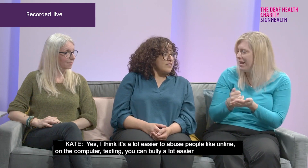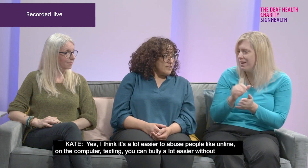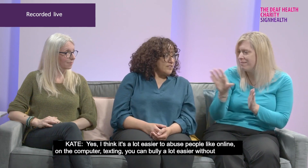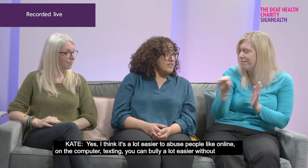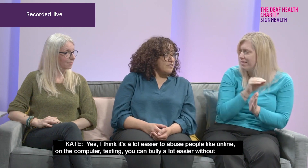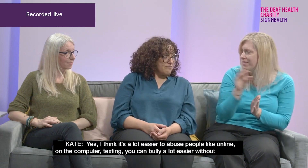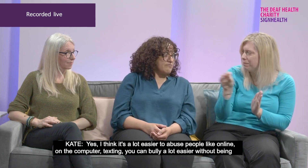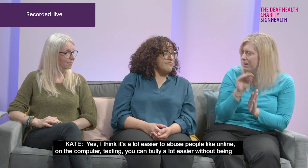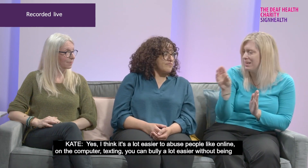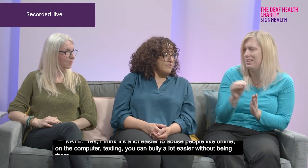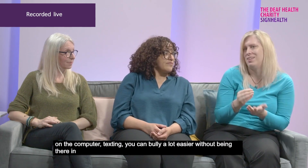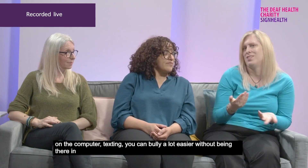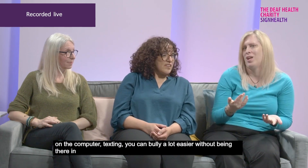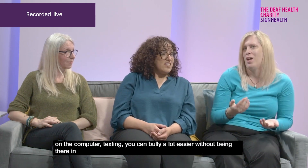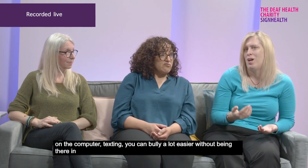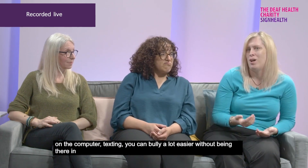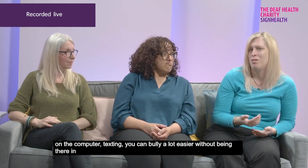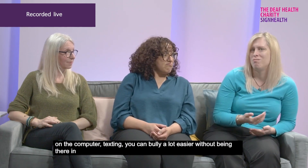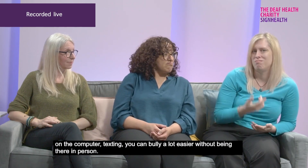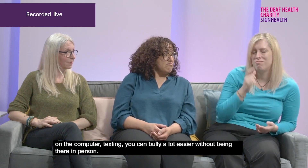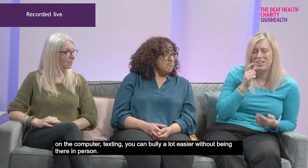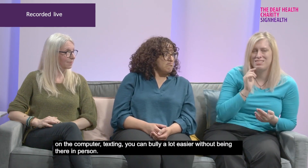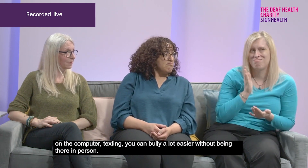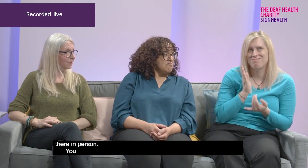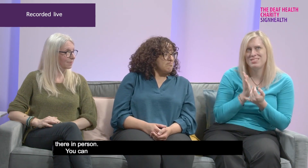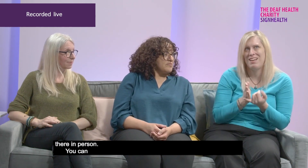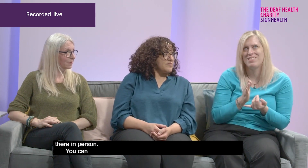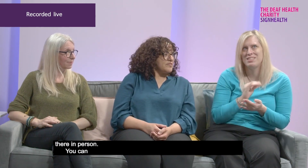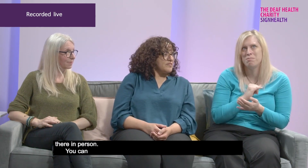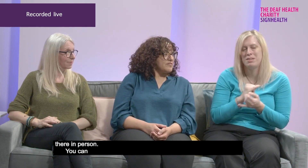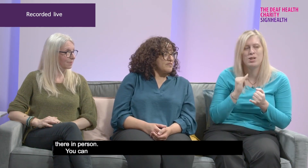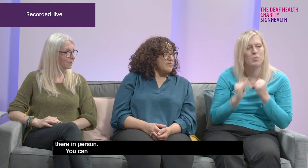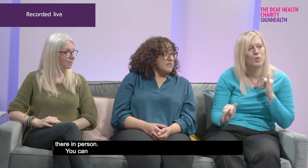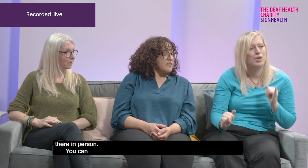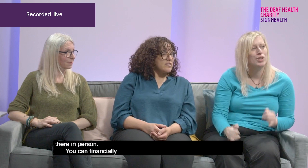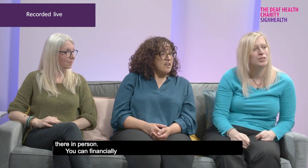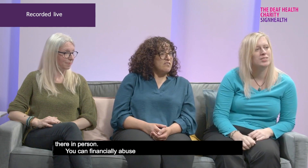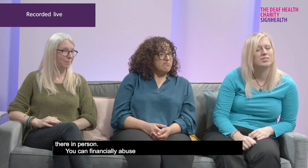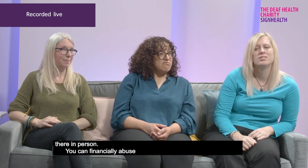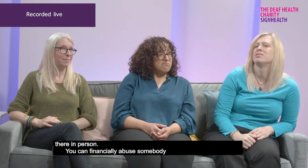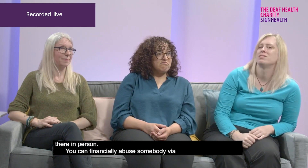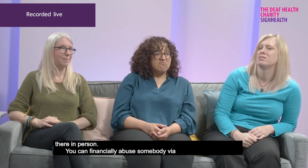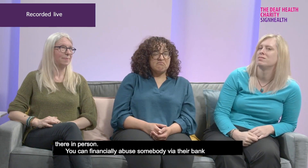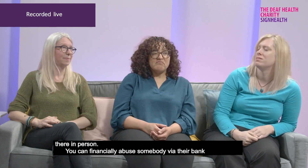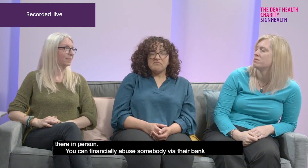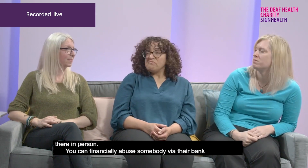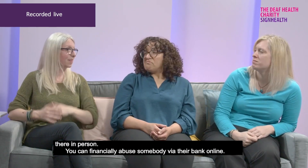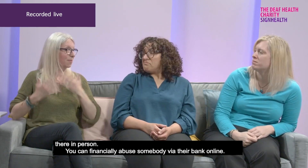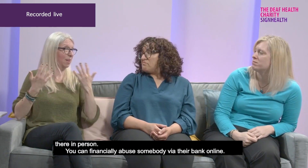abuse someone via their bank online. It's really simple to sort of just, I think technology has made it worse,